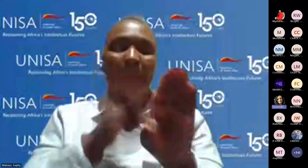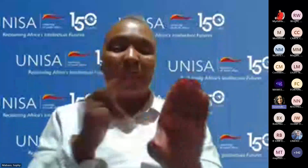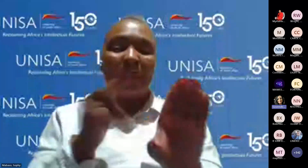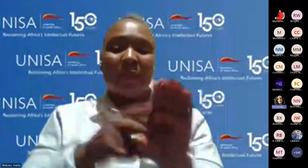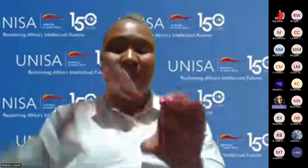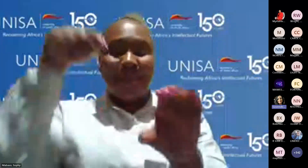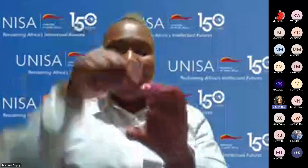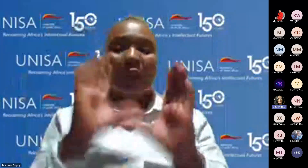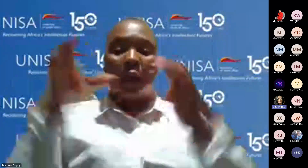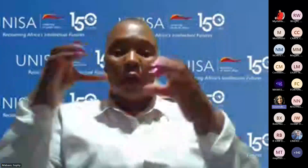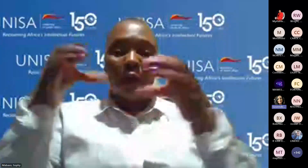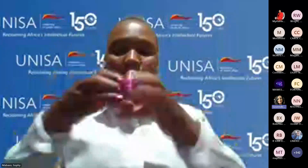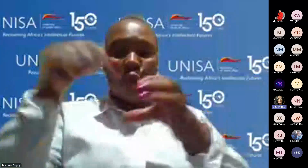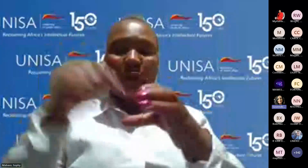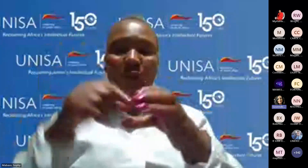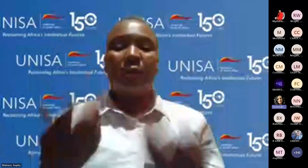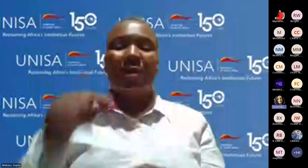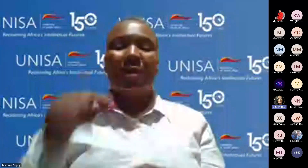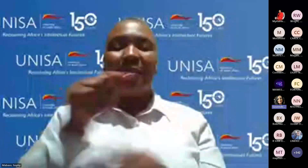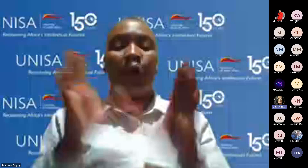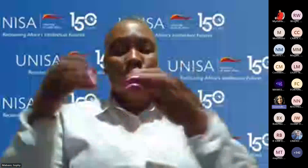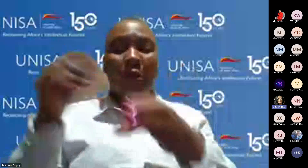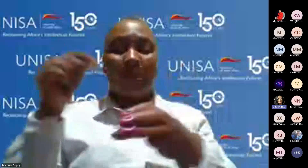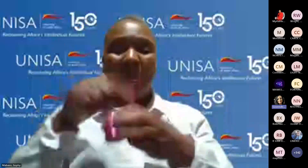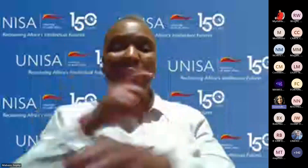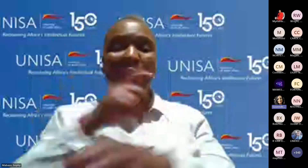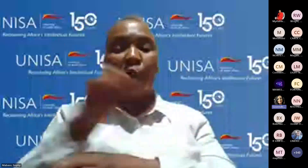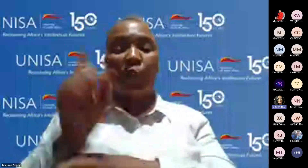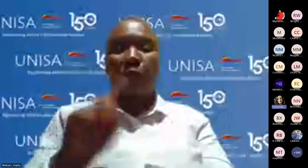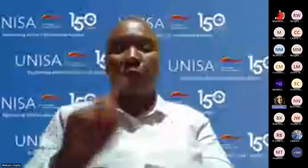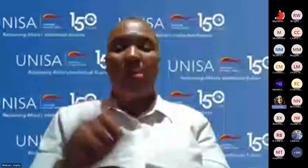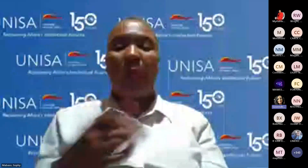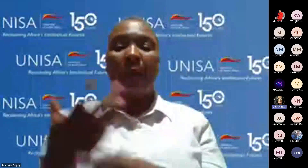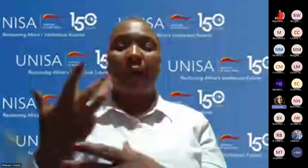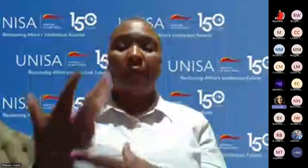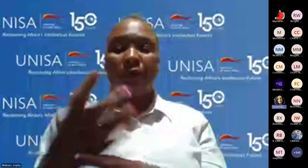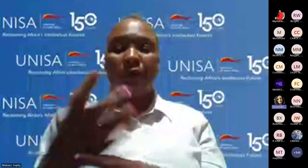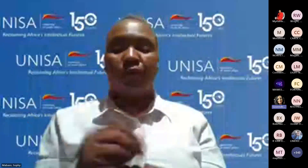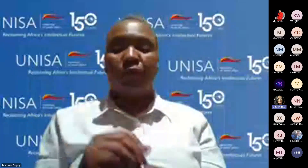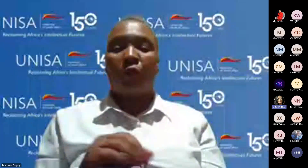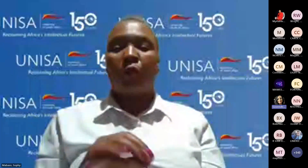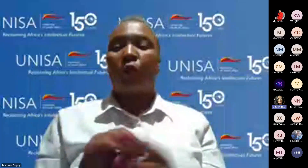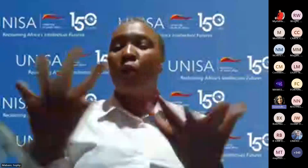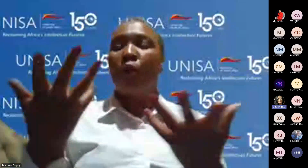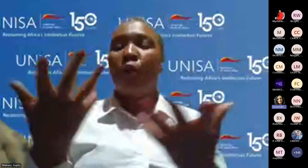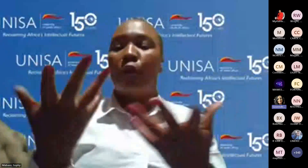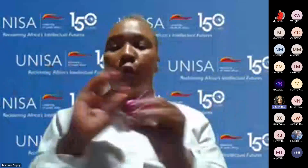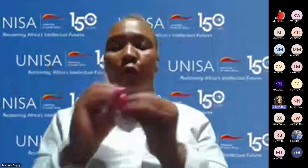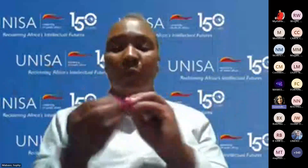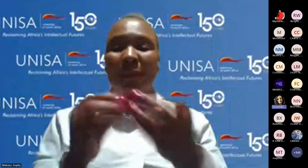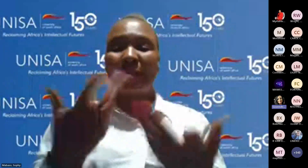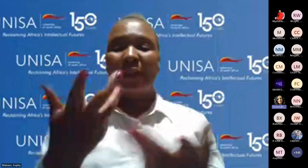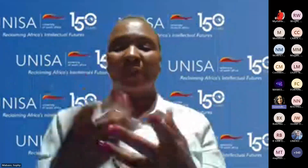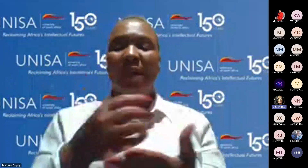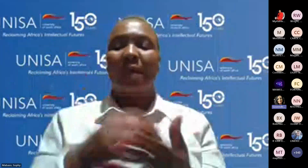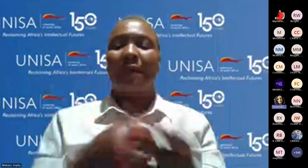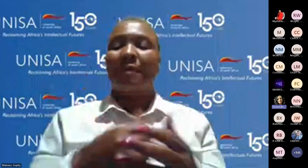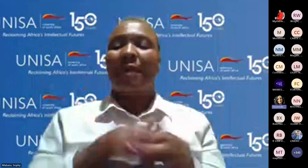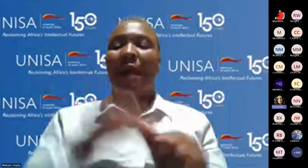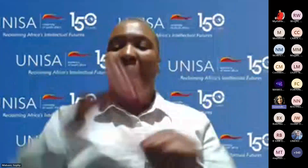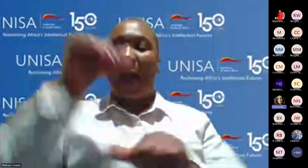forum, and the forums are used for formative assessment, which means that it is used